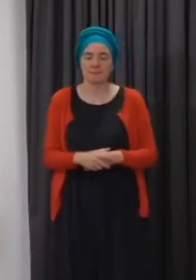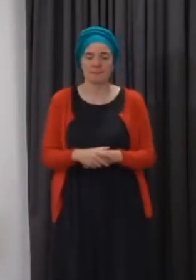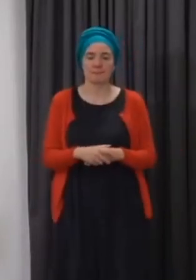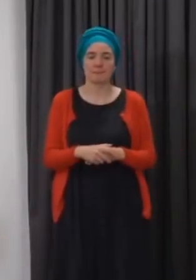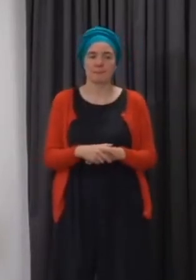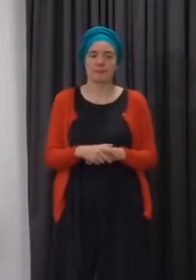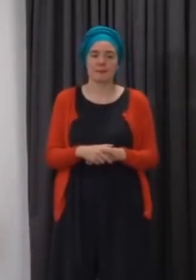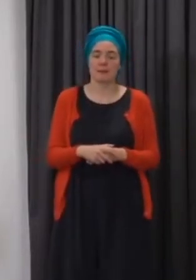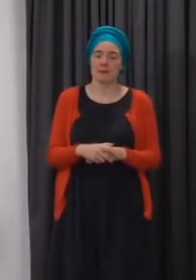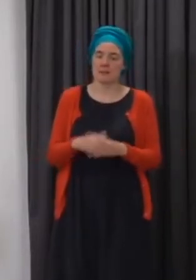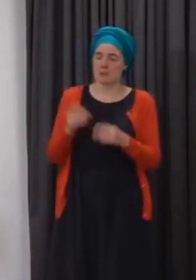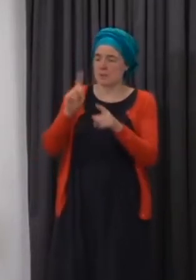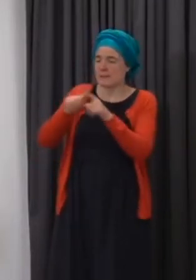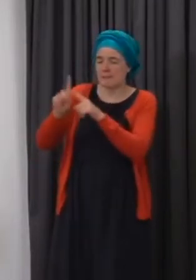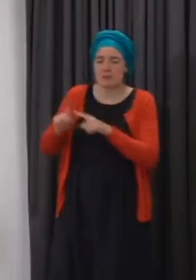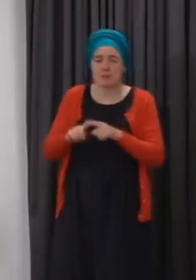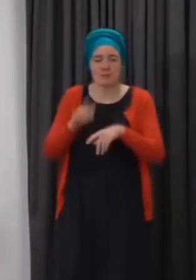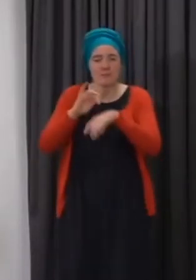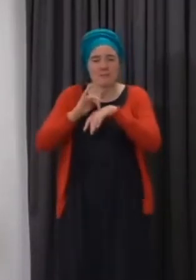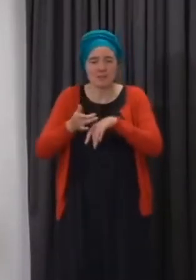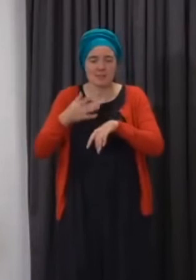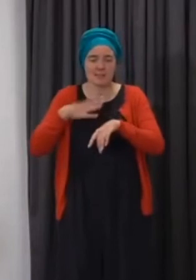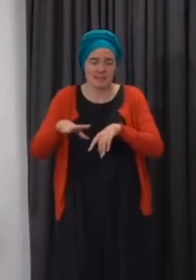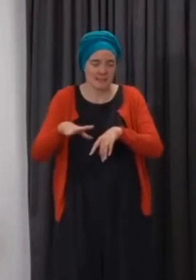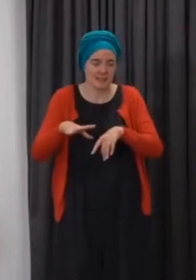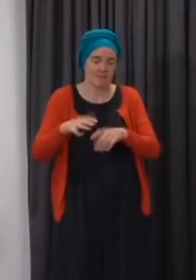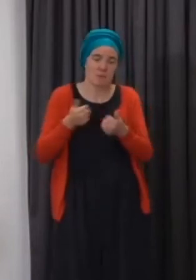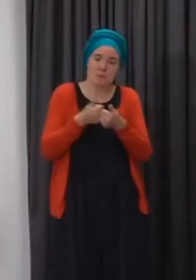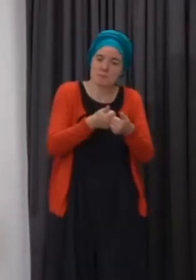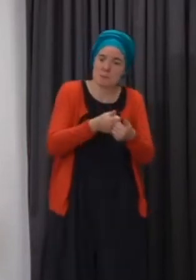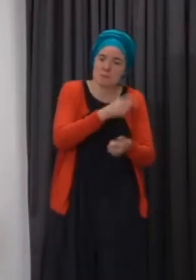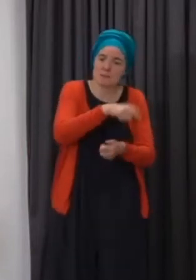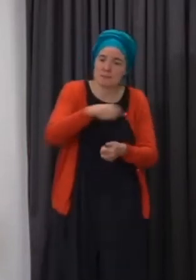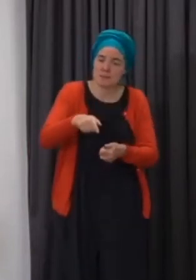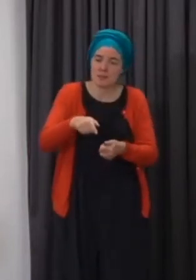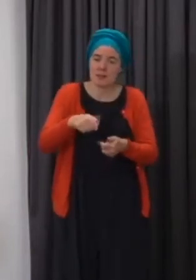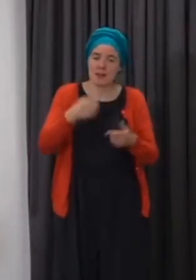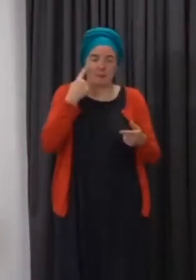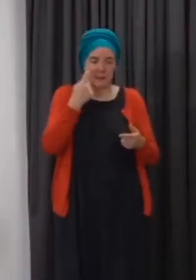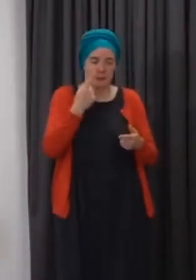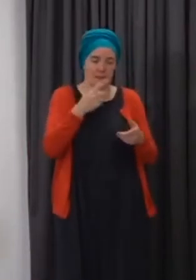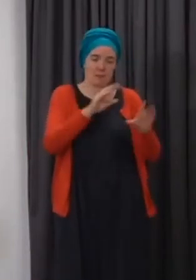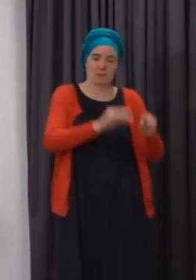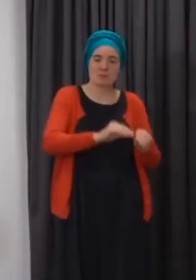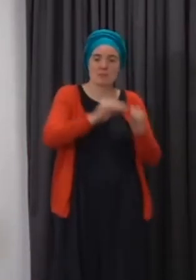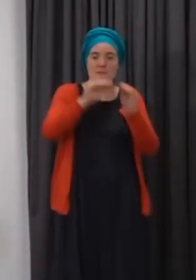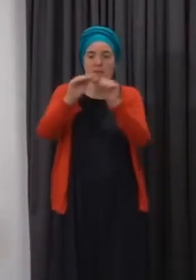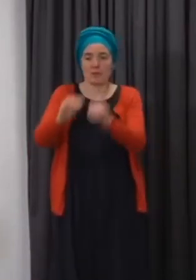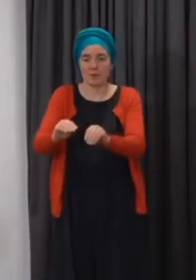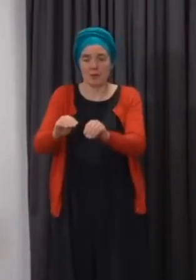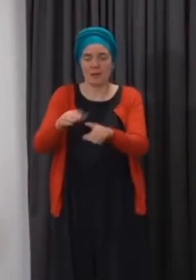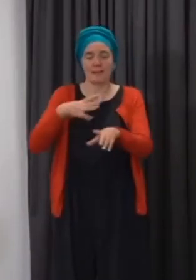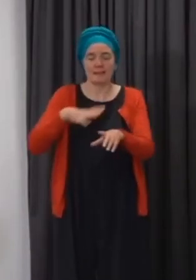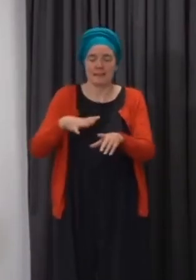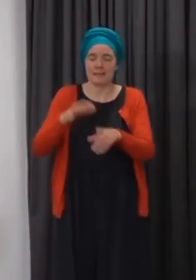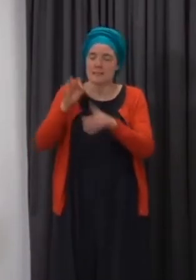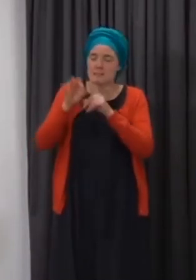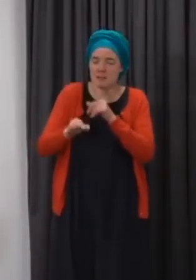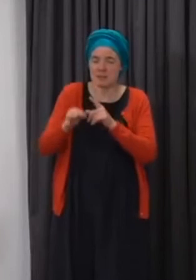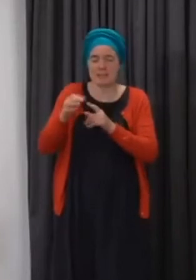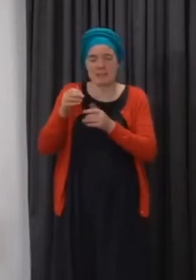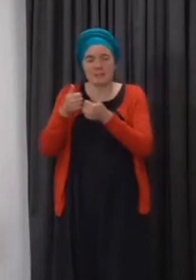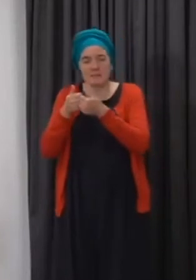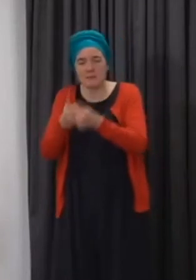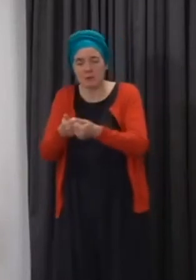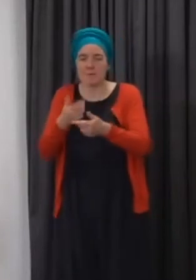professionals supporting patients, including when they transfer out of critical care and need specialist support to continue their recovery.